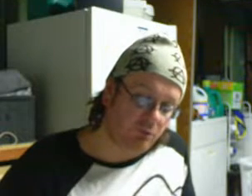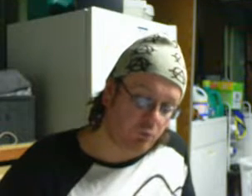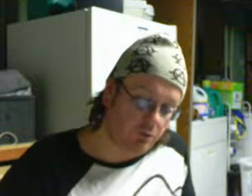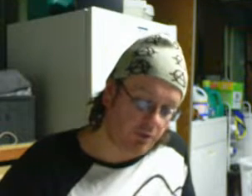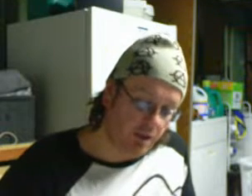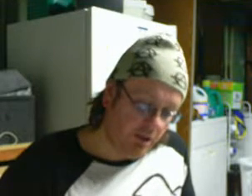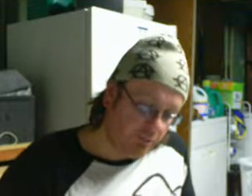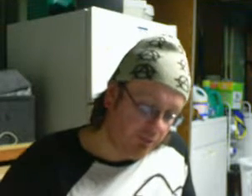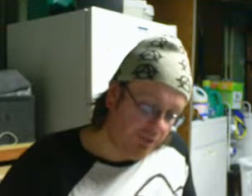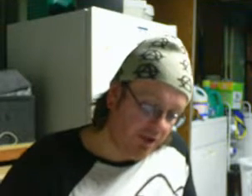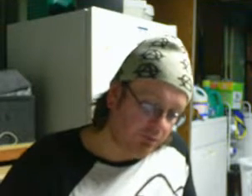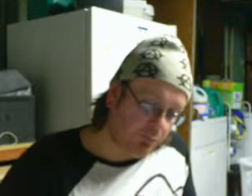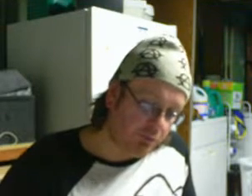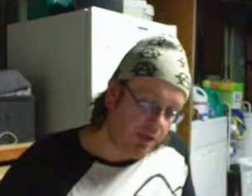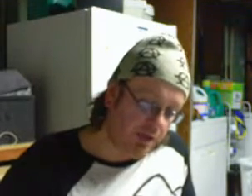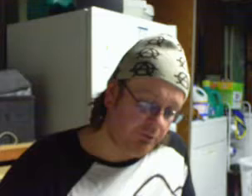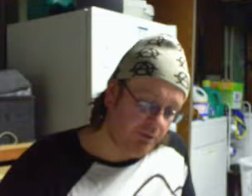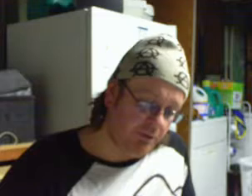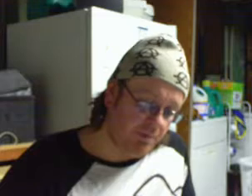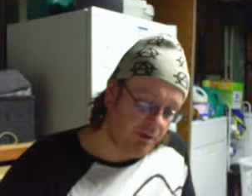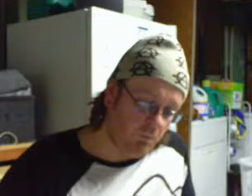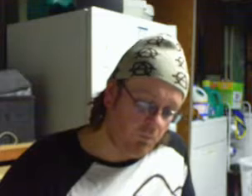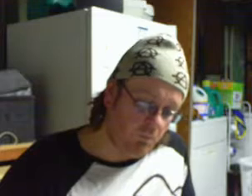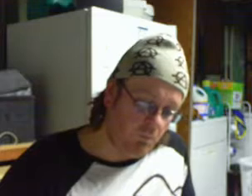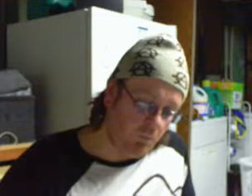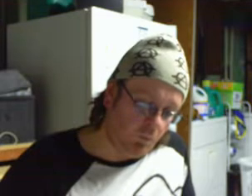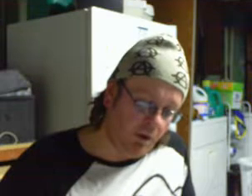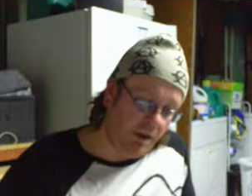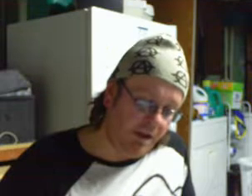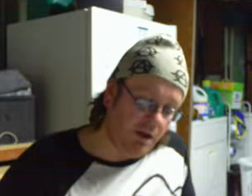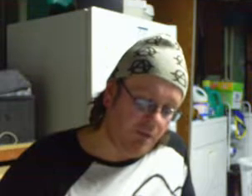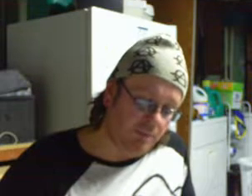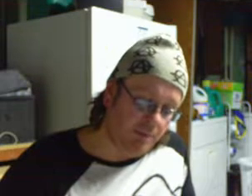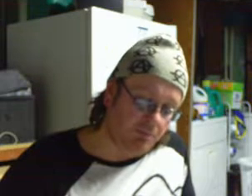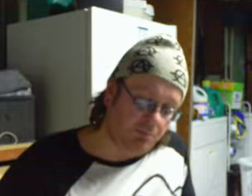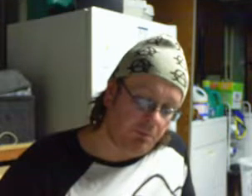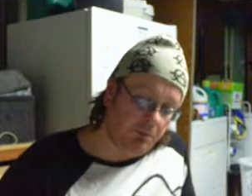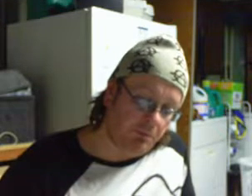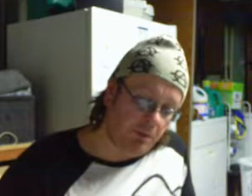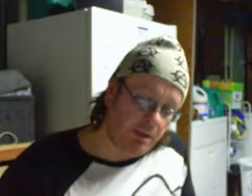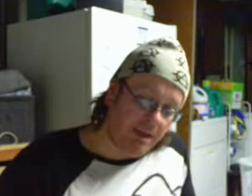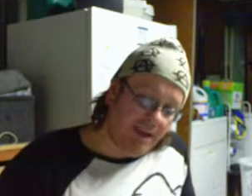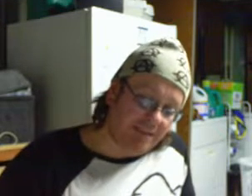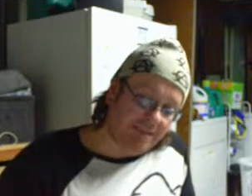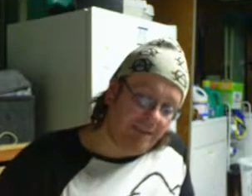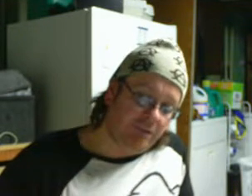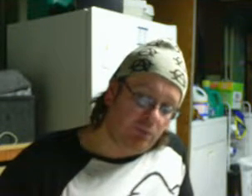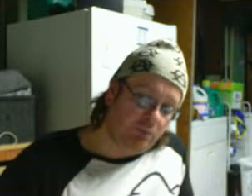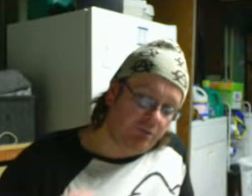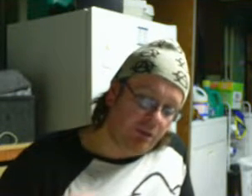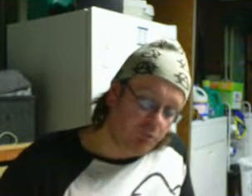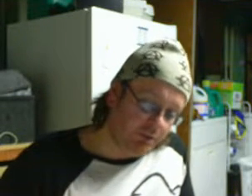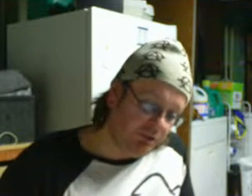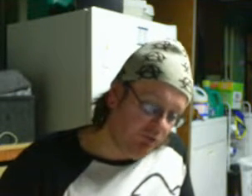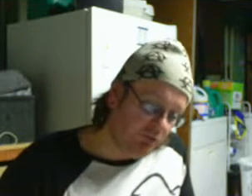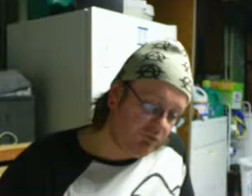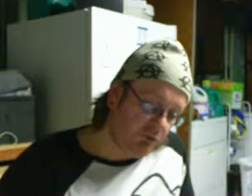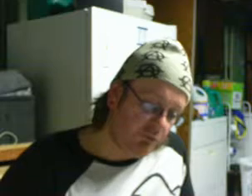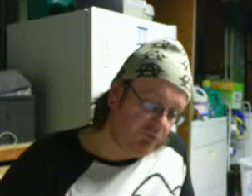work, 3,300 of them and of men employed in the work. At the king's order, they quarried hewn stones,